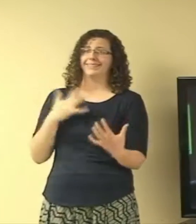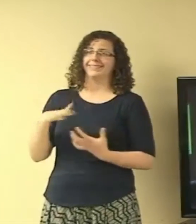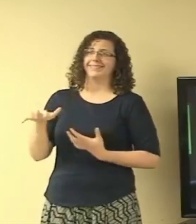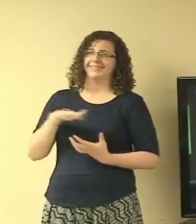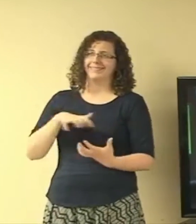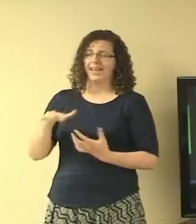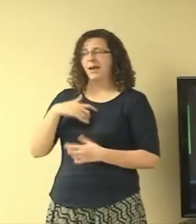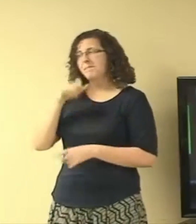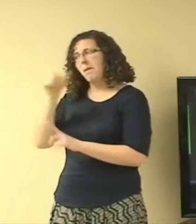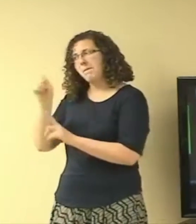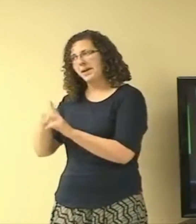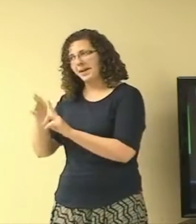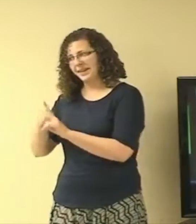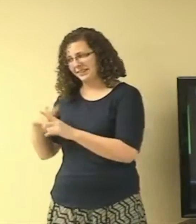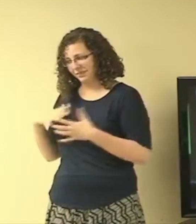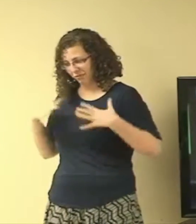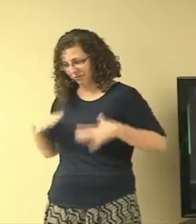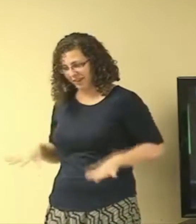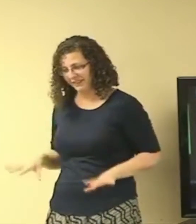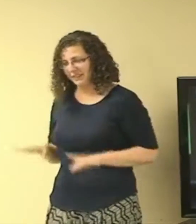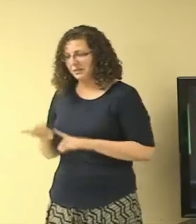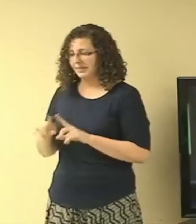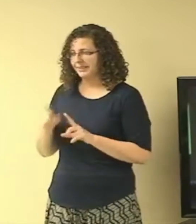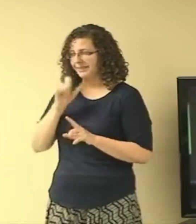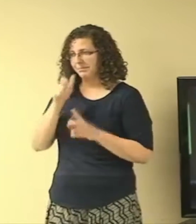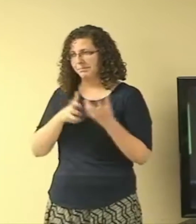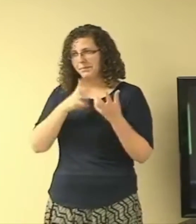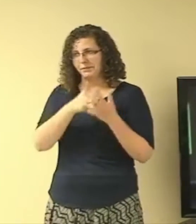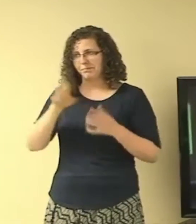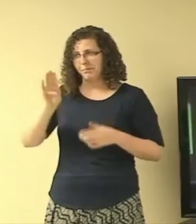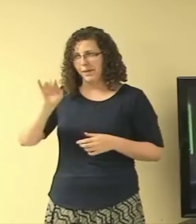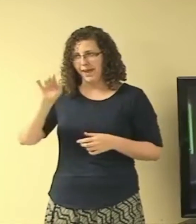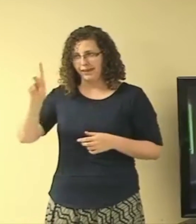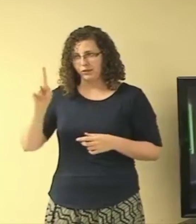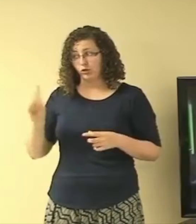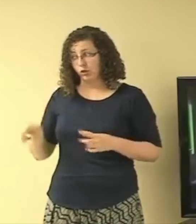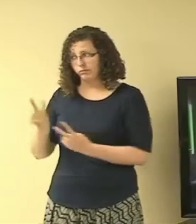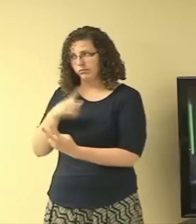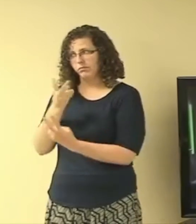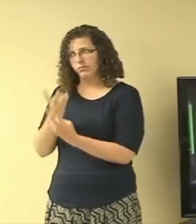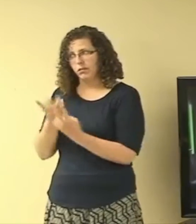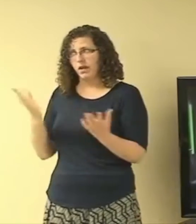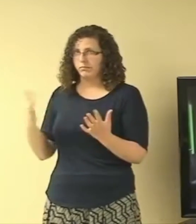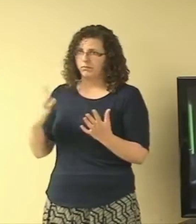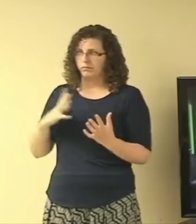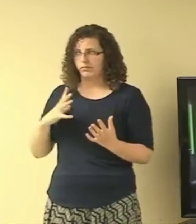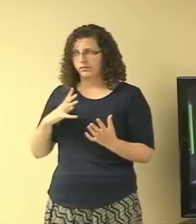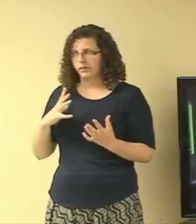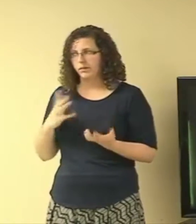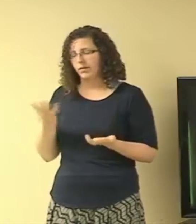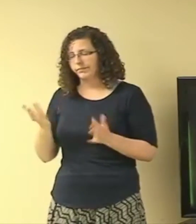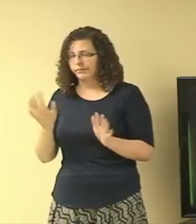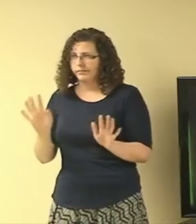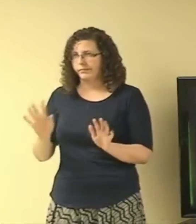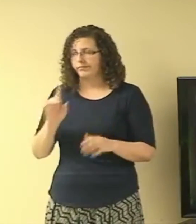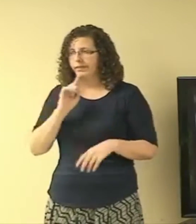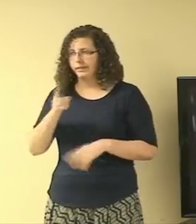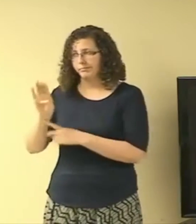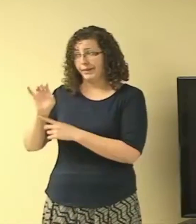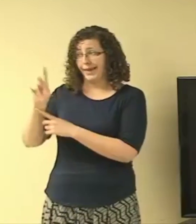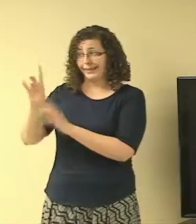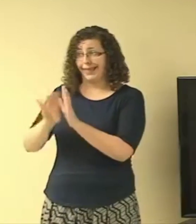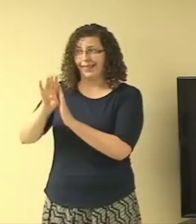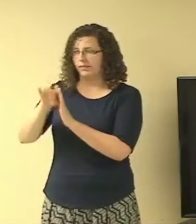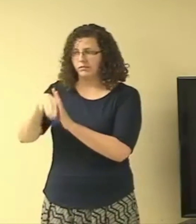I'm not picking on your dress. It just doesn't look particularly banking, which is, I probably should have used this guy for the banker, but that's okay. It's, you know, bankers aren't doing as good